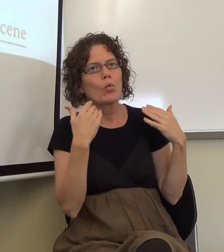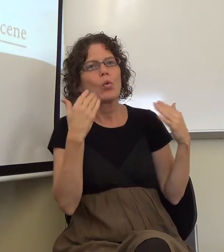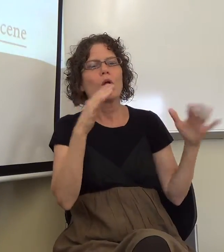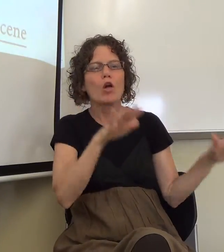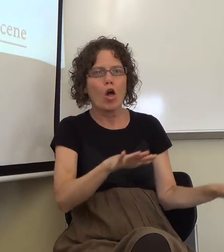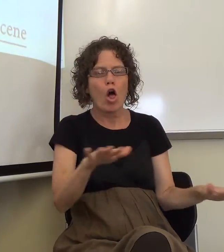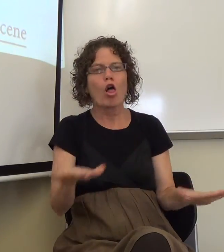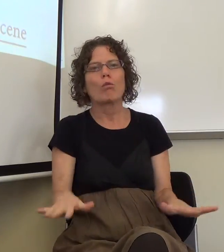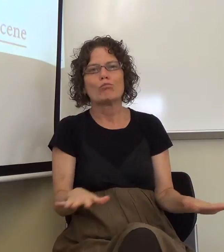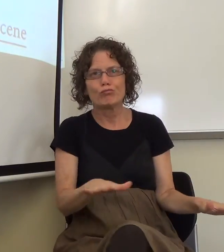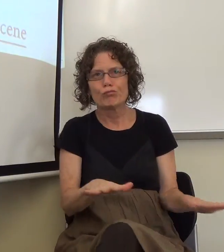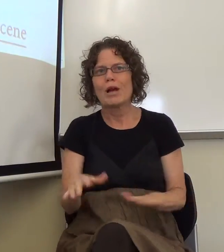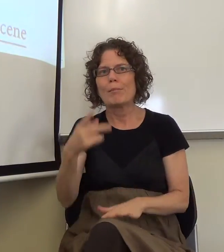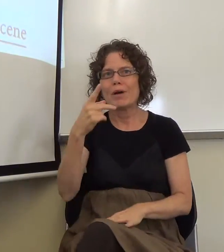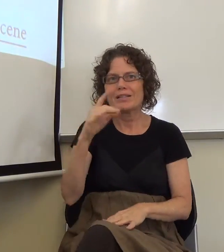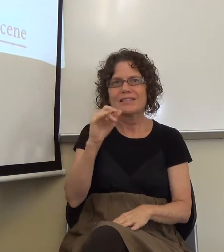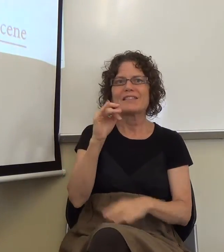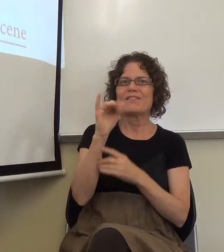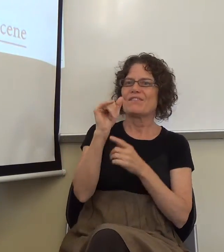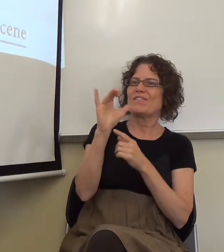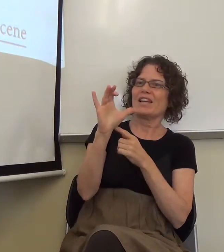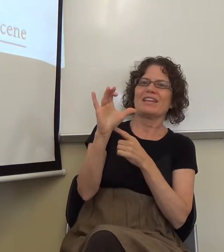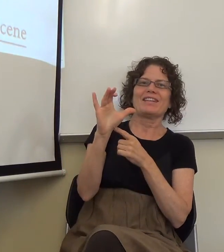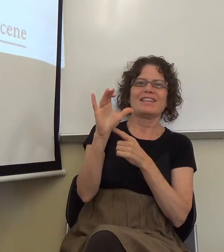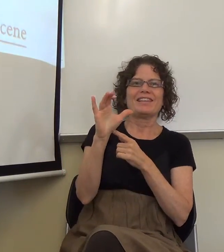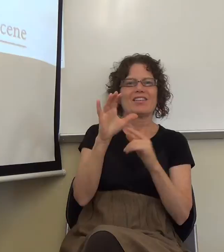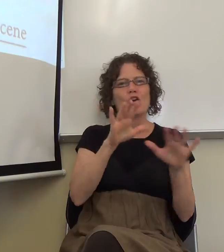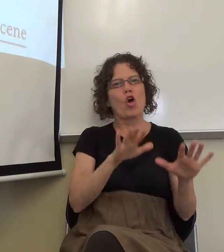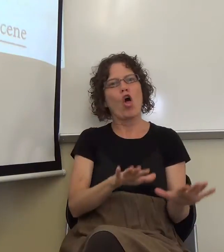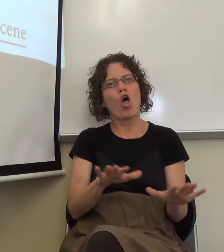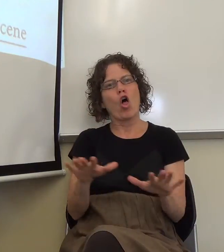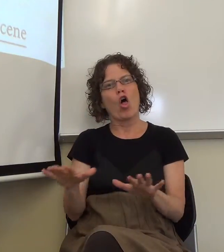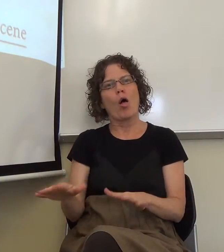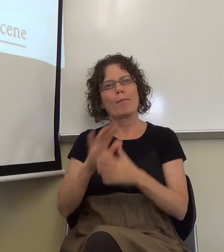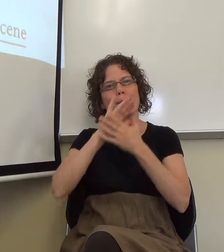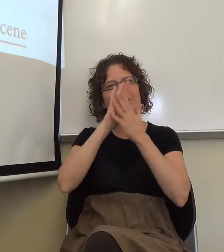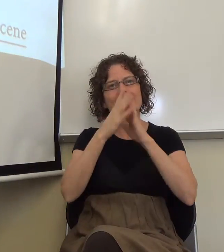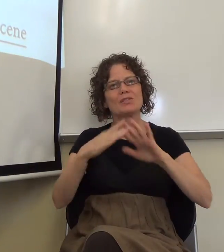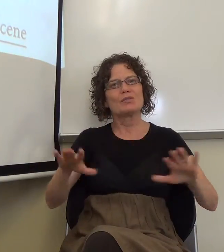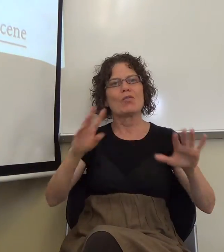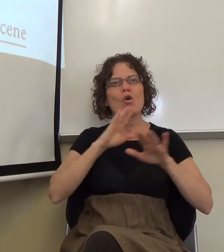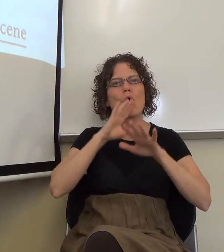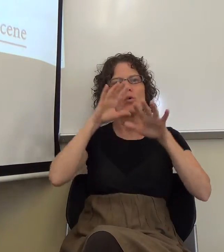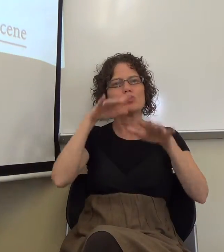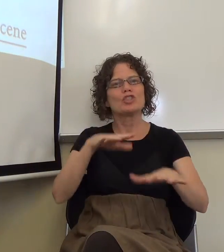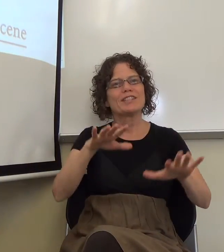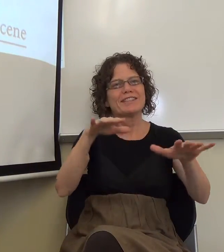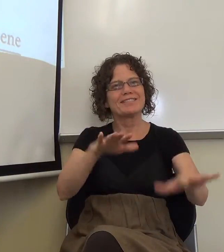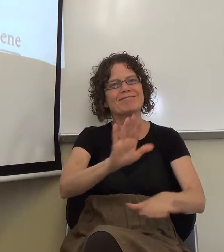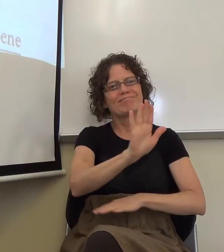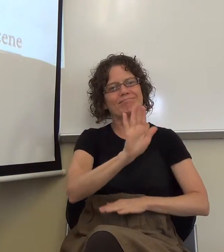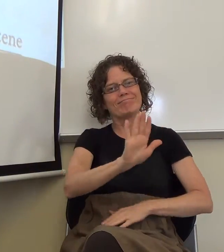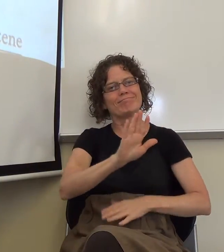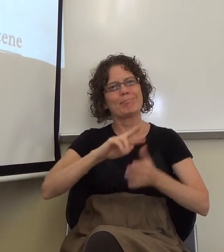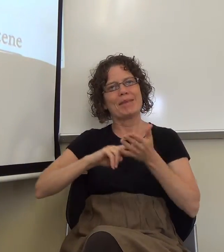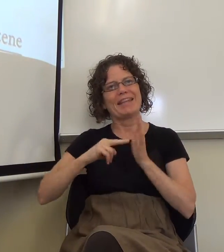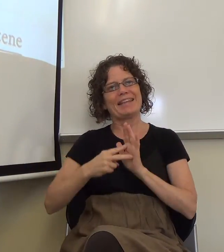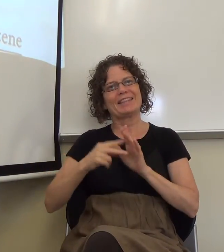So the Pacific Ocean is the calm, peaceful ocean. Yeah, okay. So this, so yeah, that has